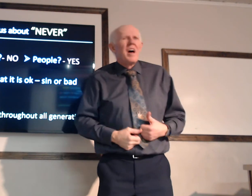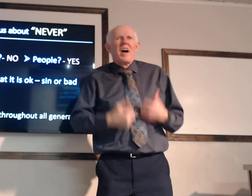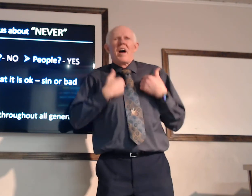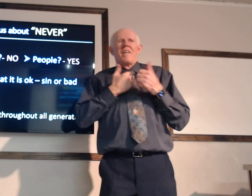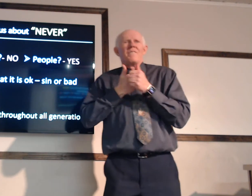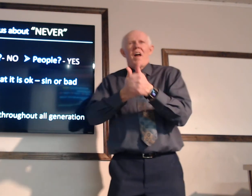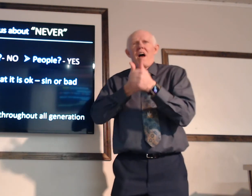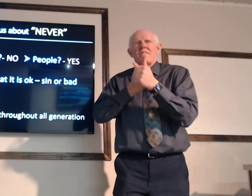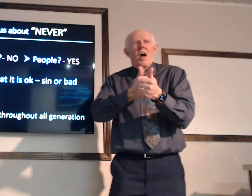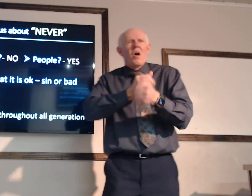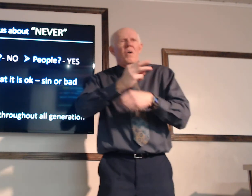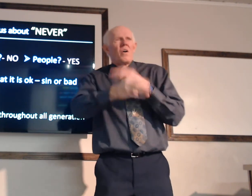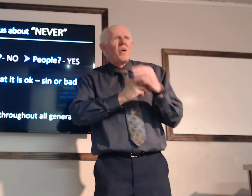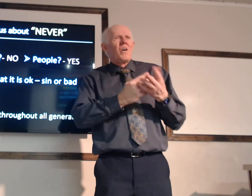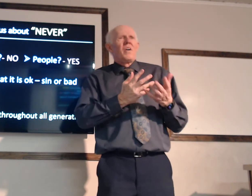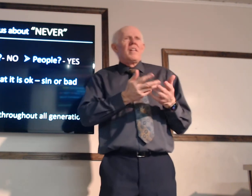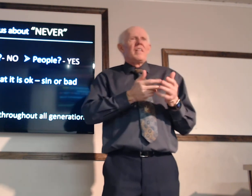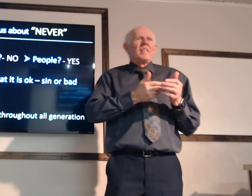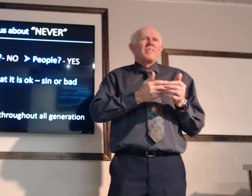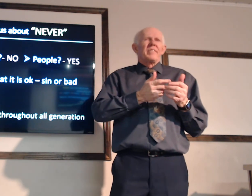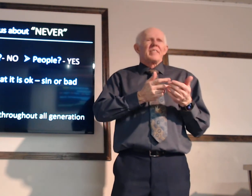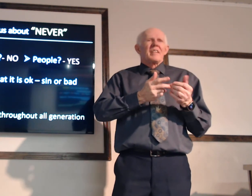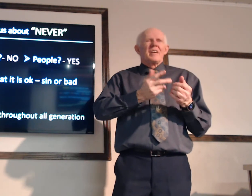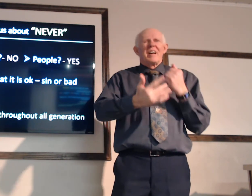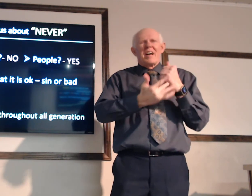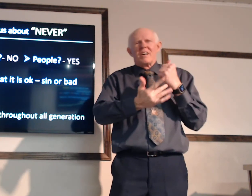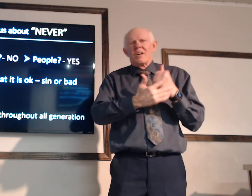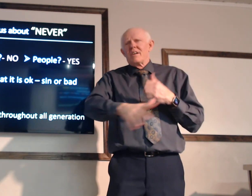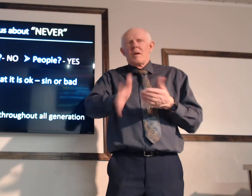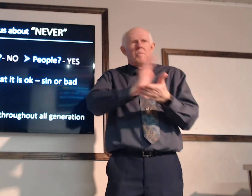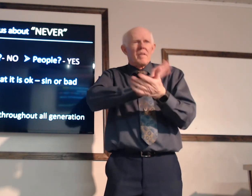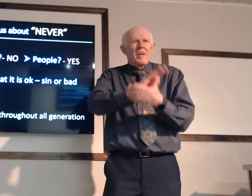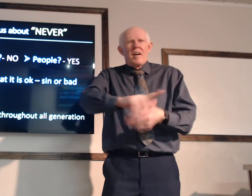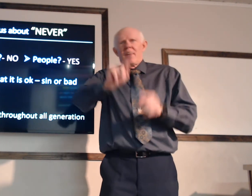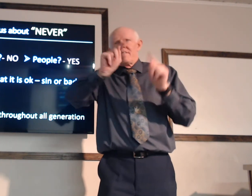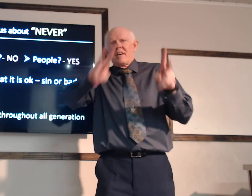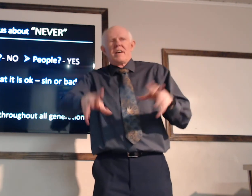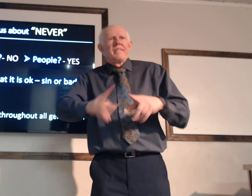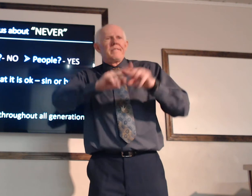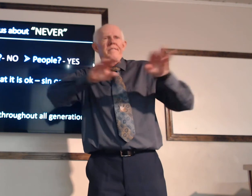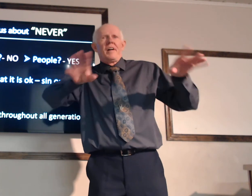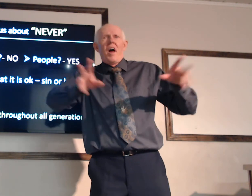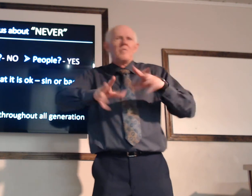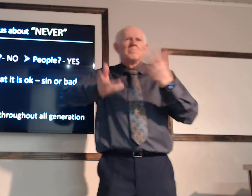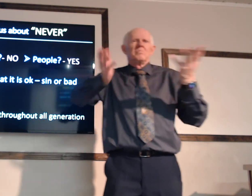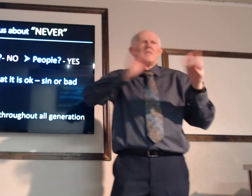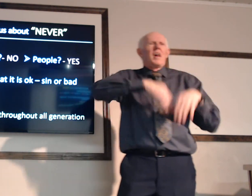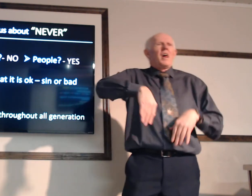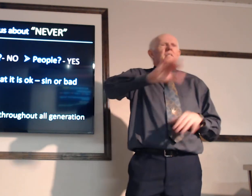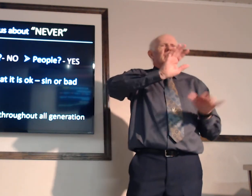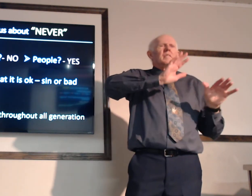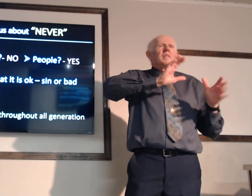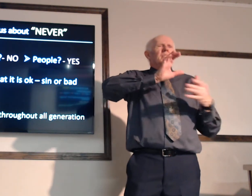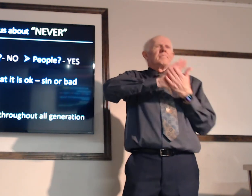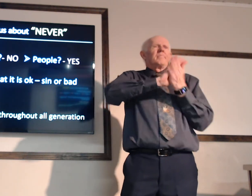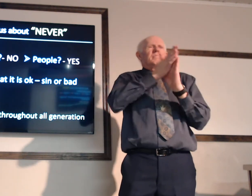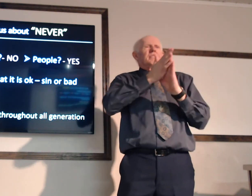Styles change. When we follow the world, technology changes, movies change,